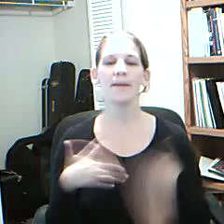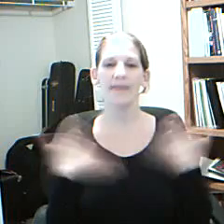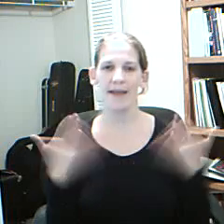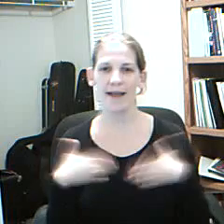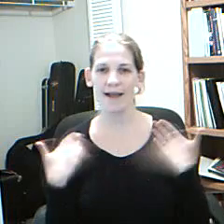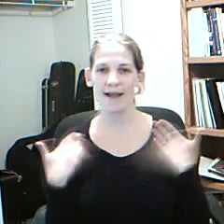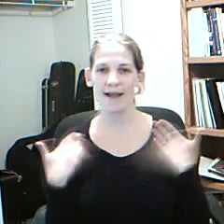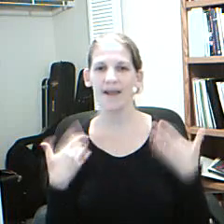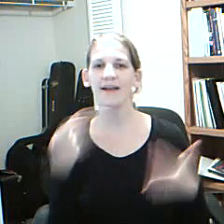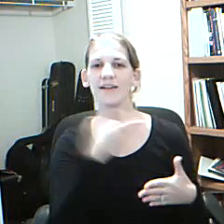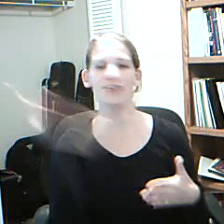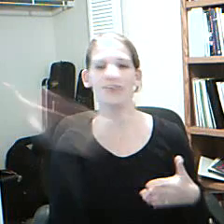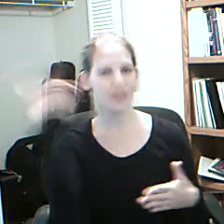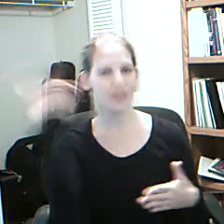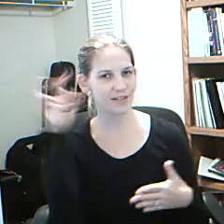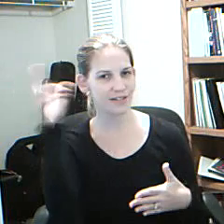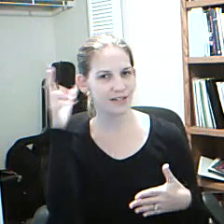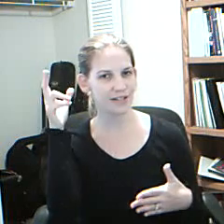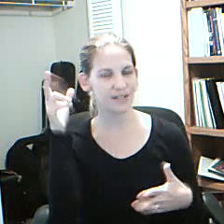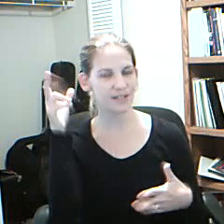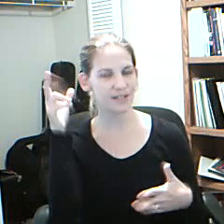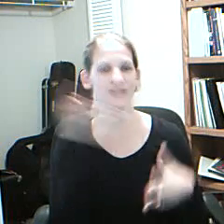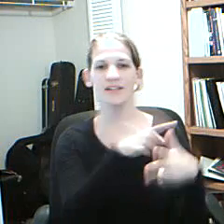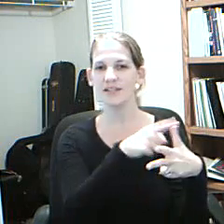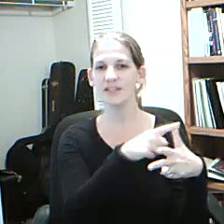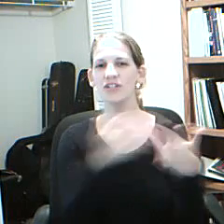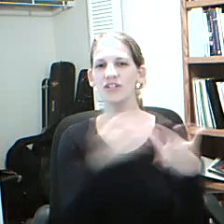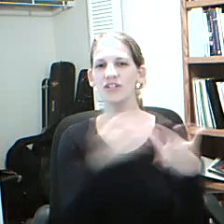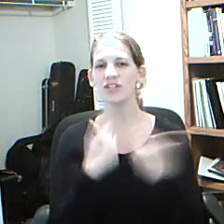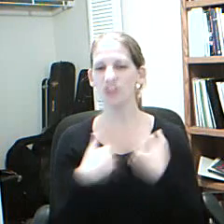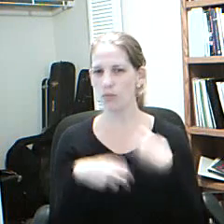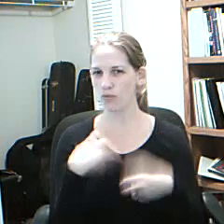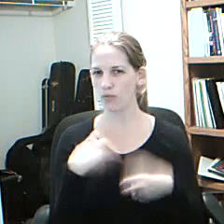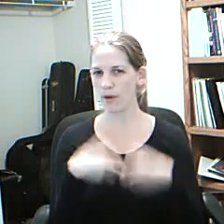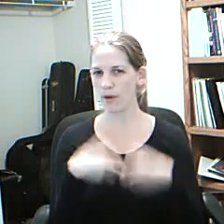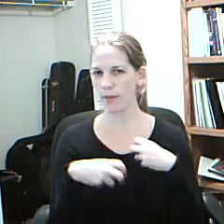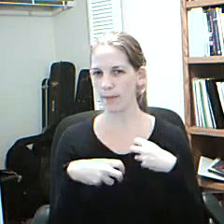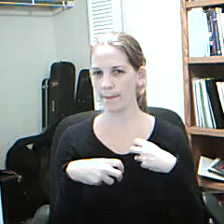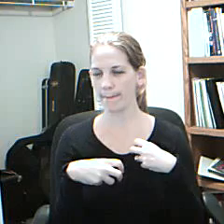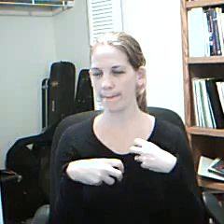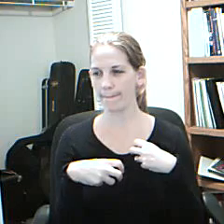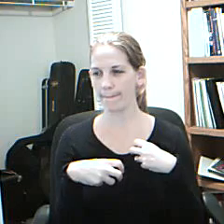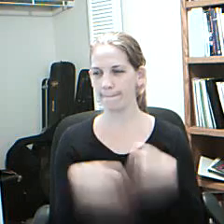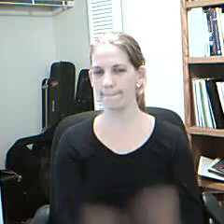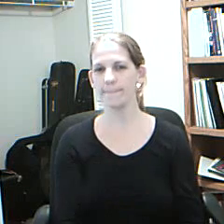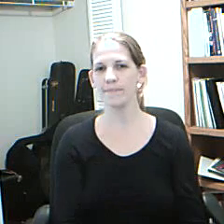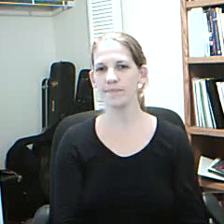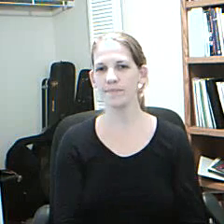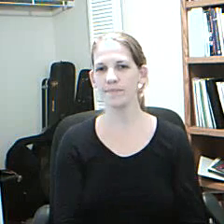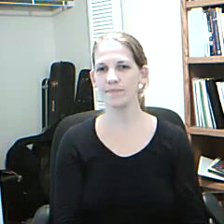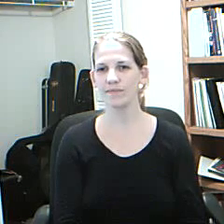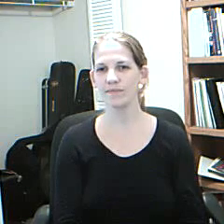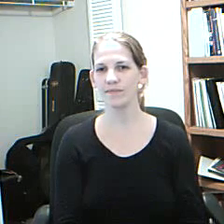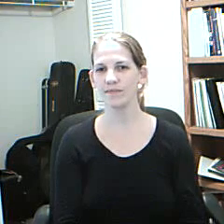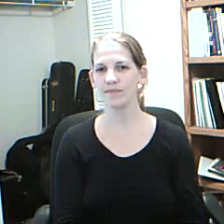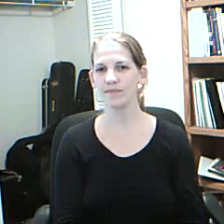continue to listen. But she had an issue with some of the podcasts being the volume level being low. And so